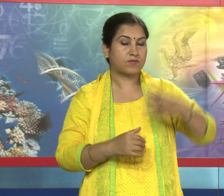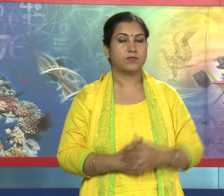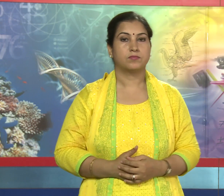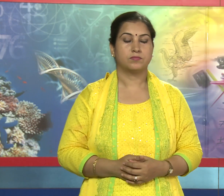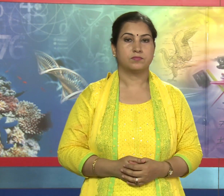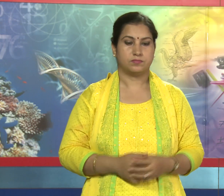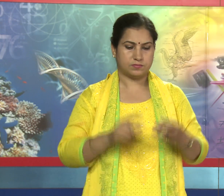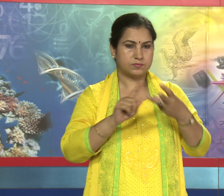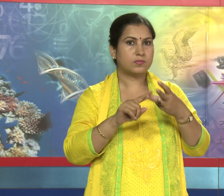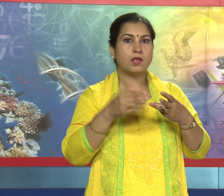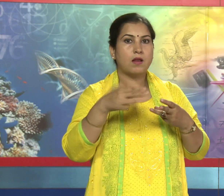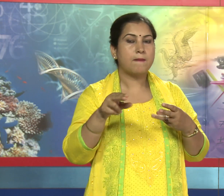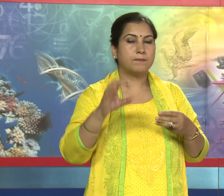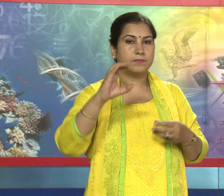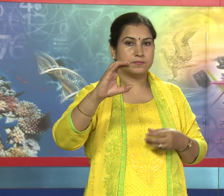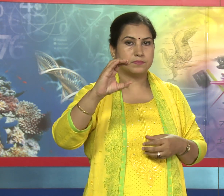the coastal river system.